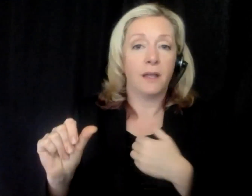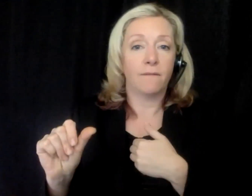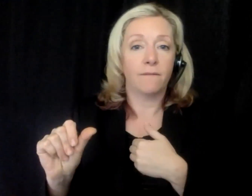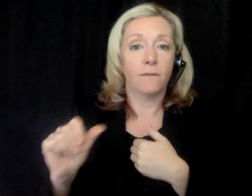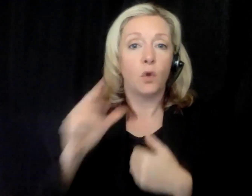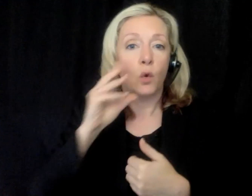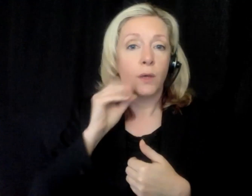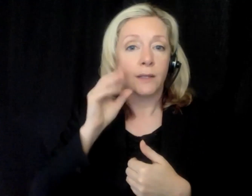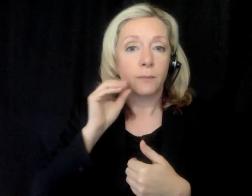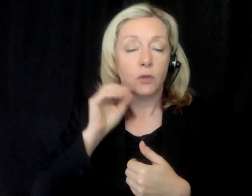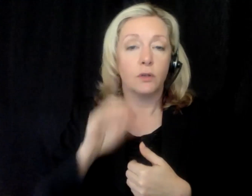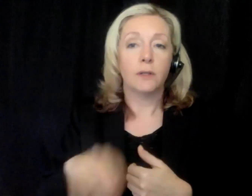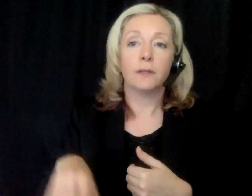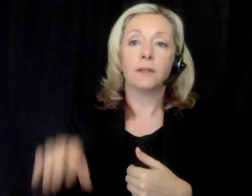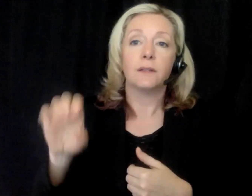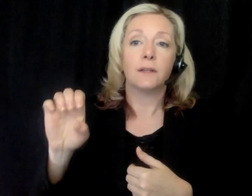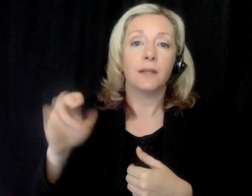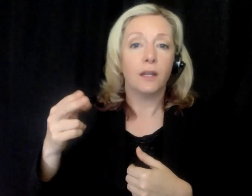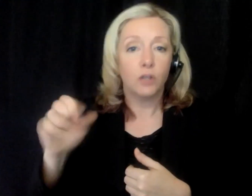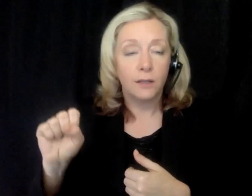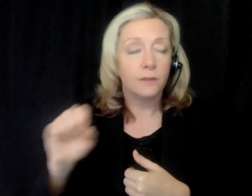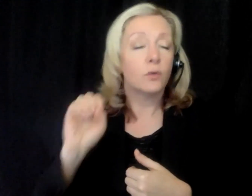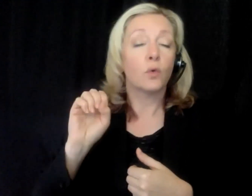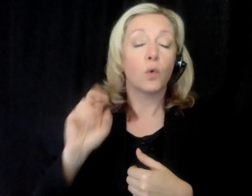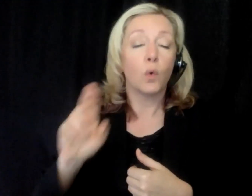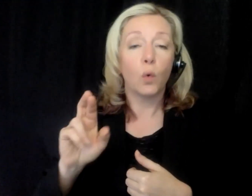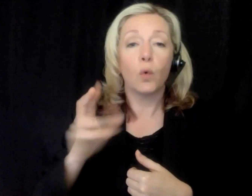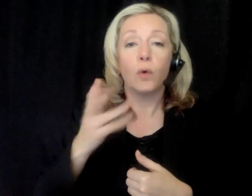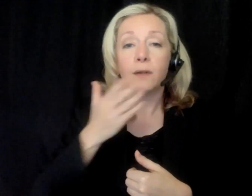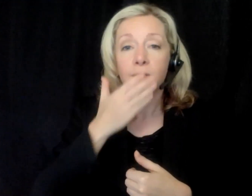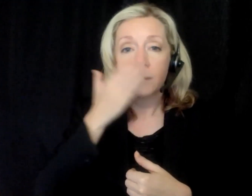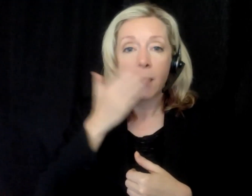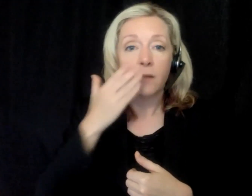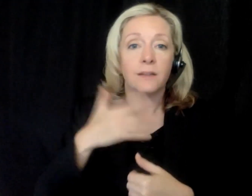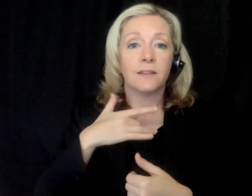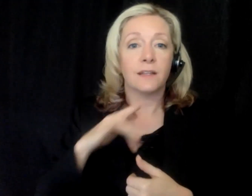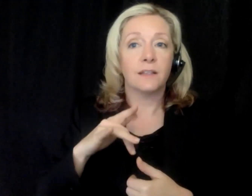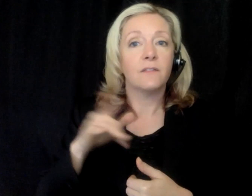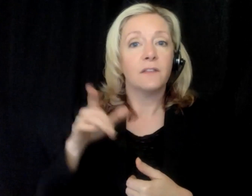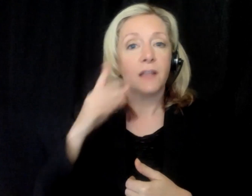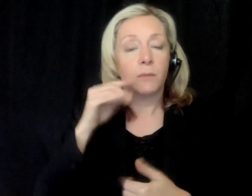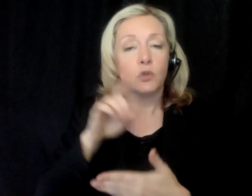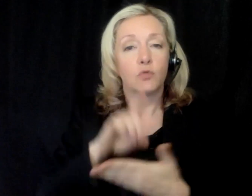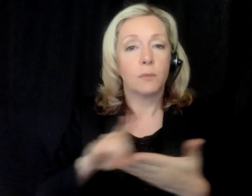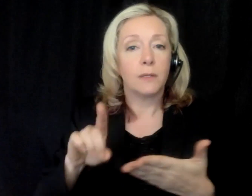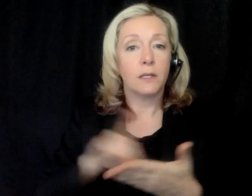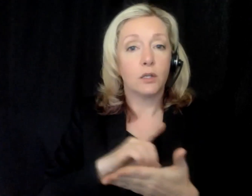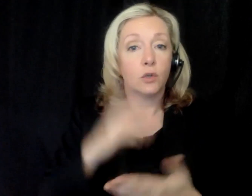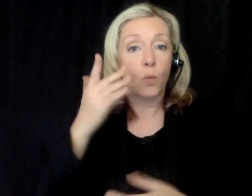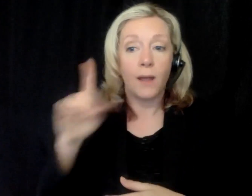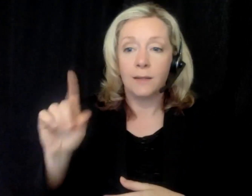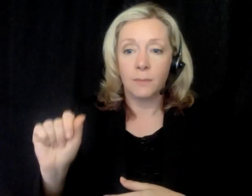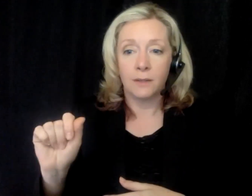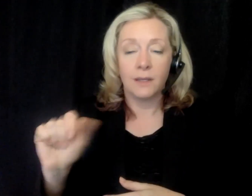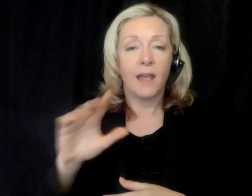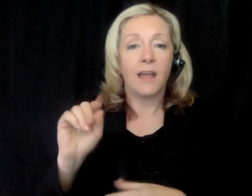either electromagnetic or because of fragrances are getting discriminated against, not only for their disability, but the nature